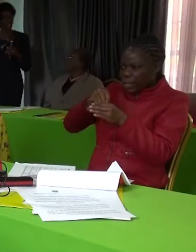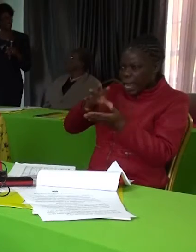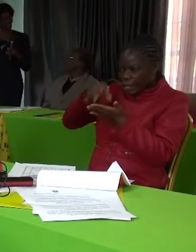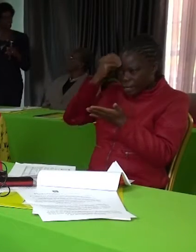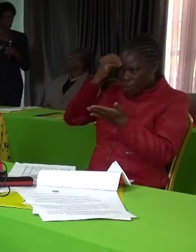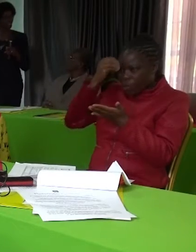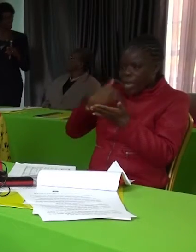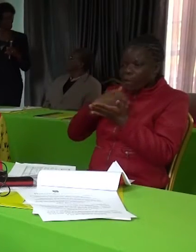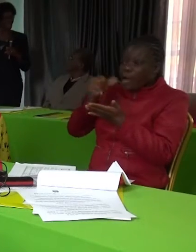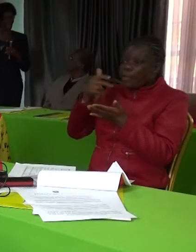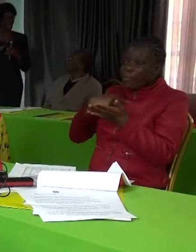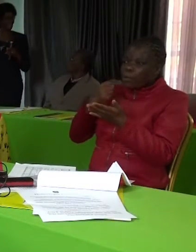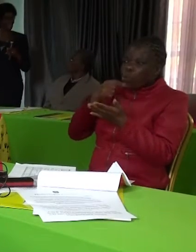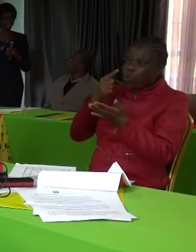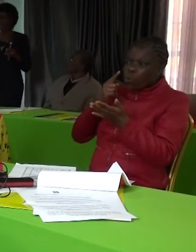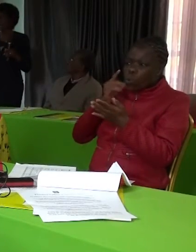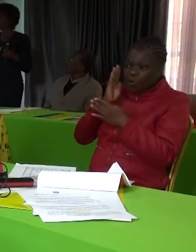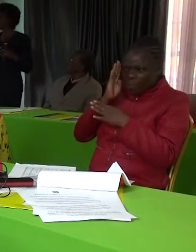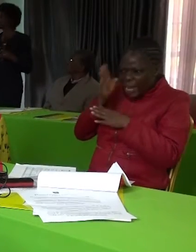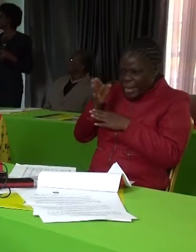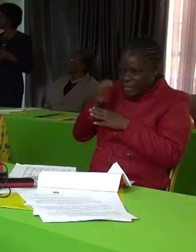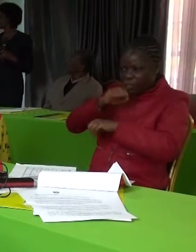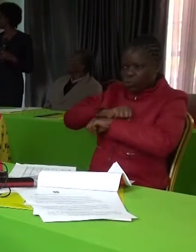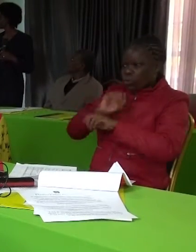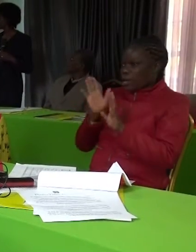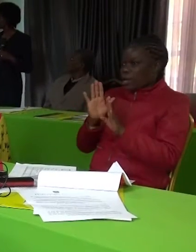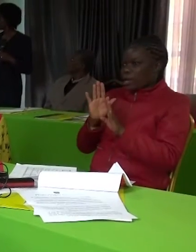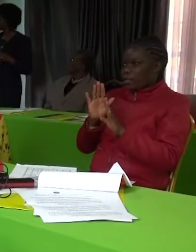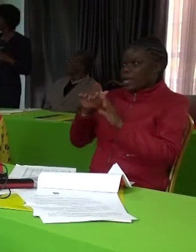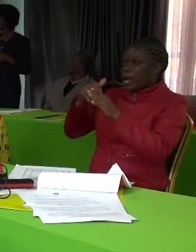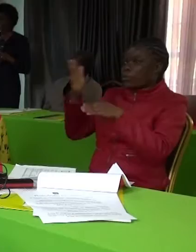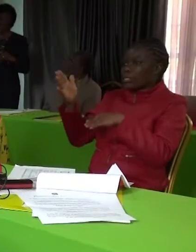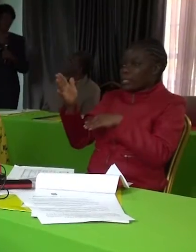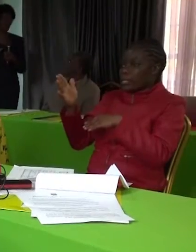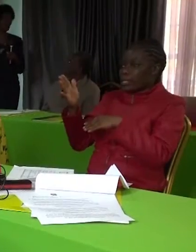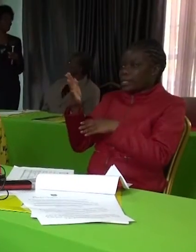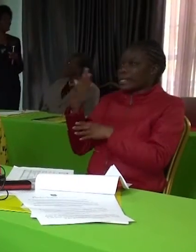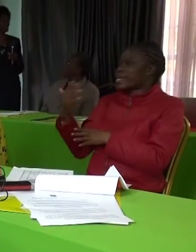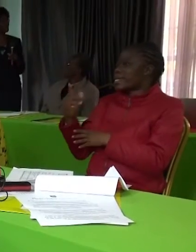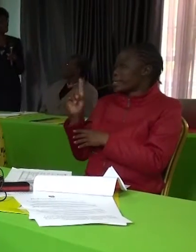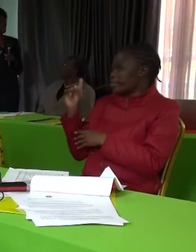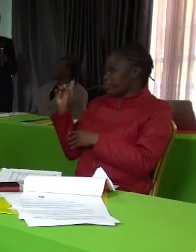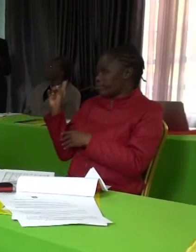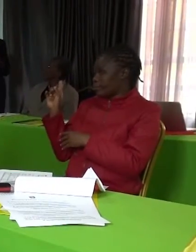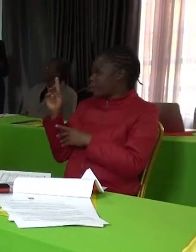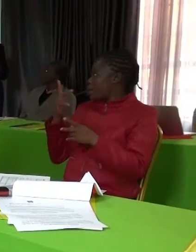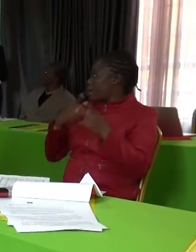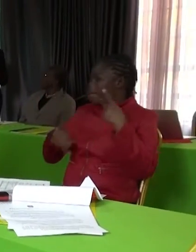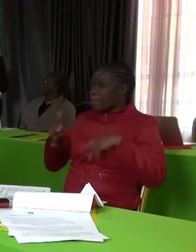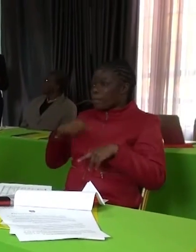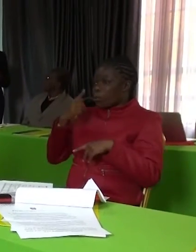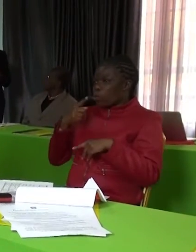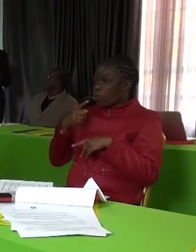that are not to do with school direct, are in the green. The people that may improve the